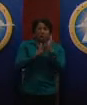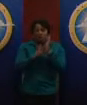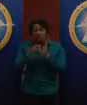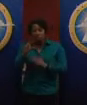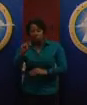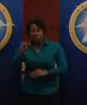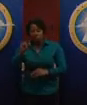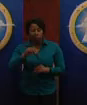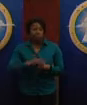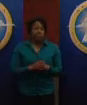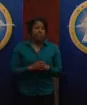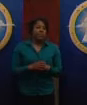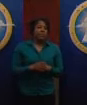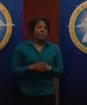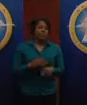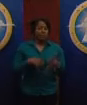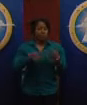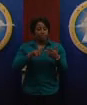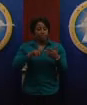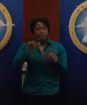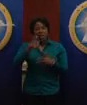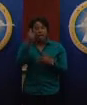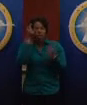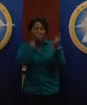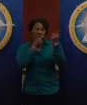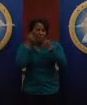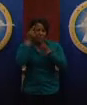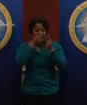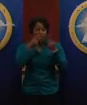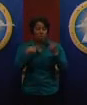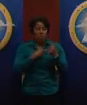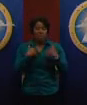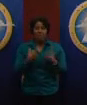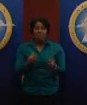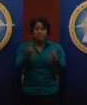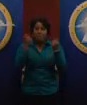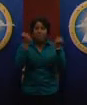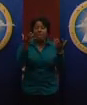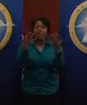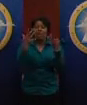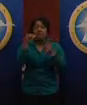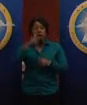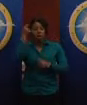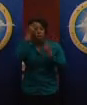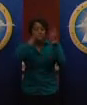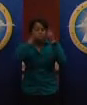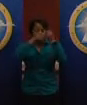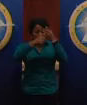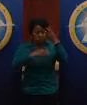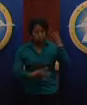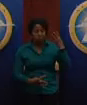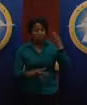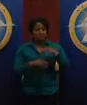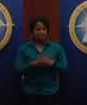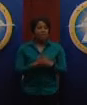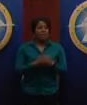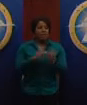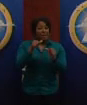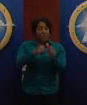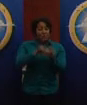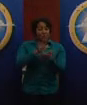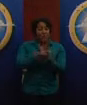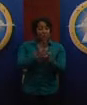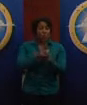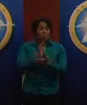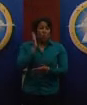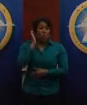practice. And then there are other considerations, and there are many other considerations out there. Every school is going to look